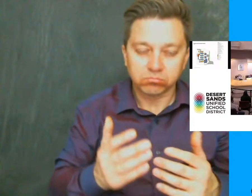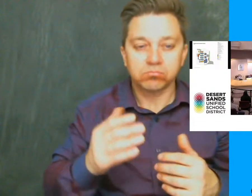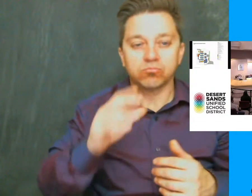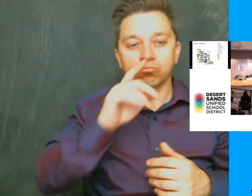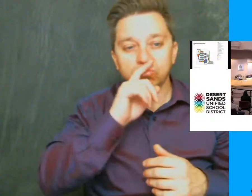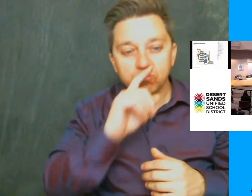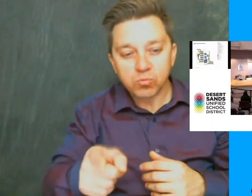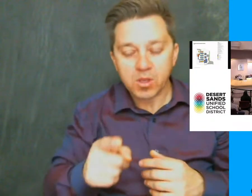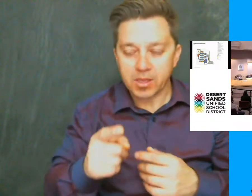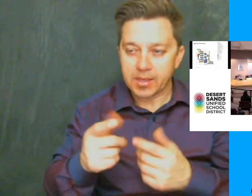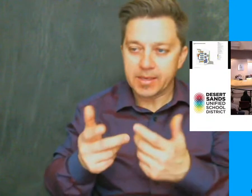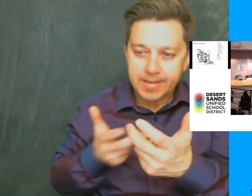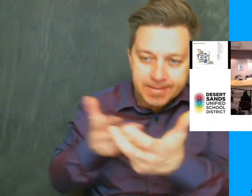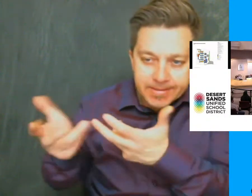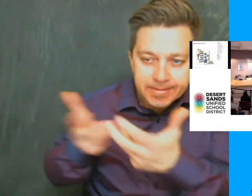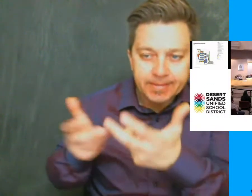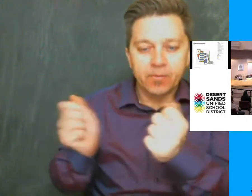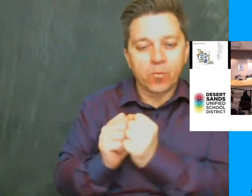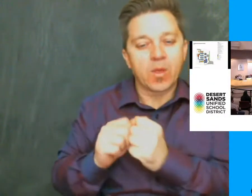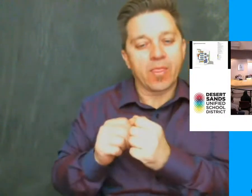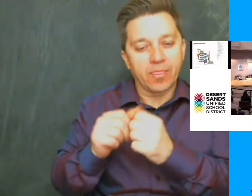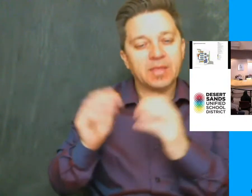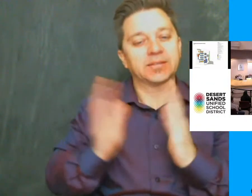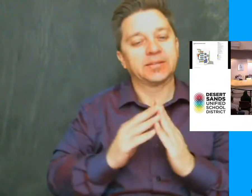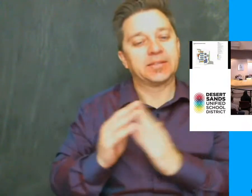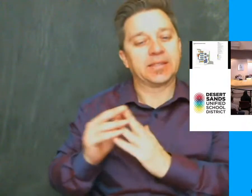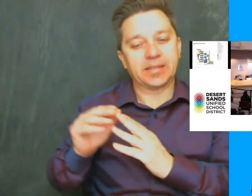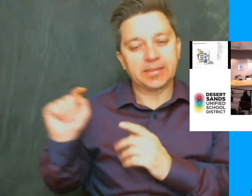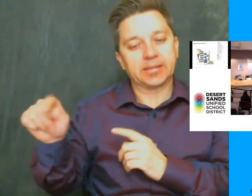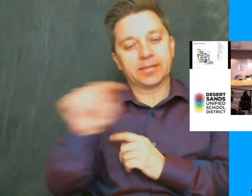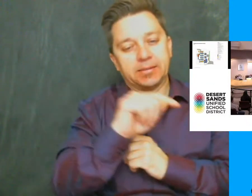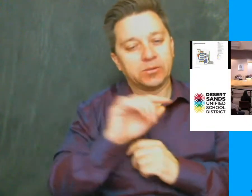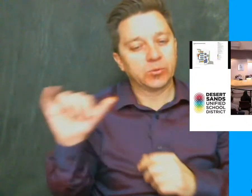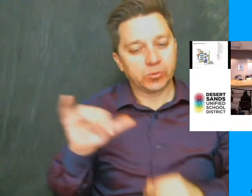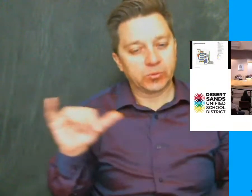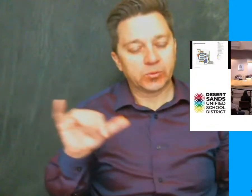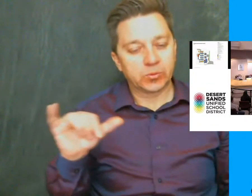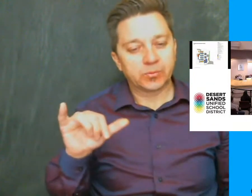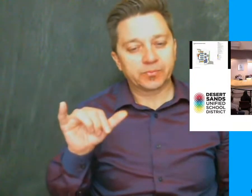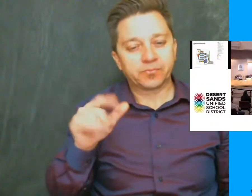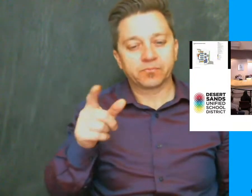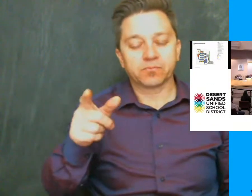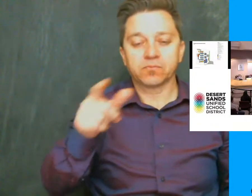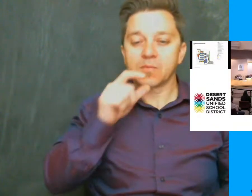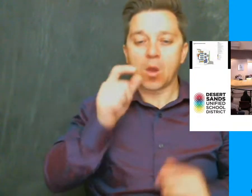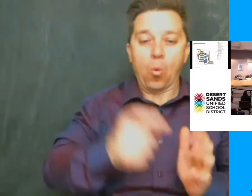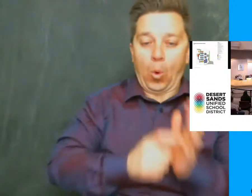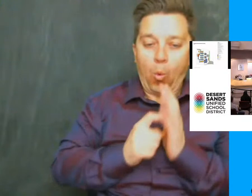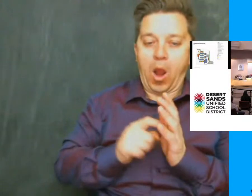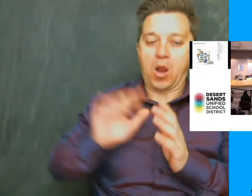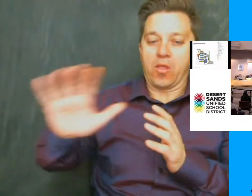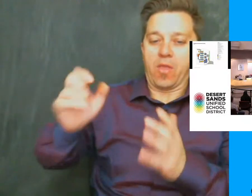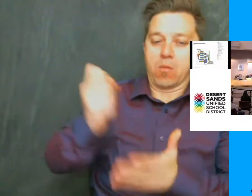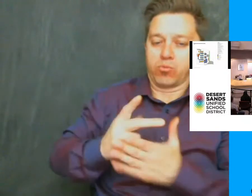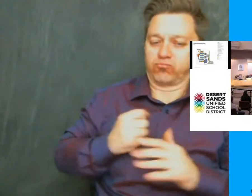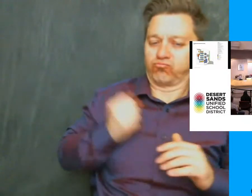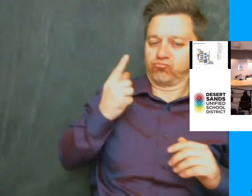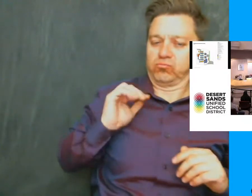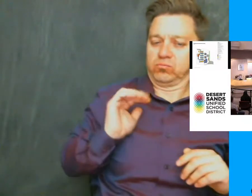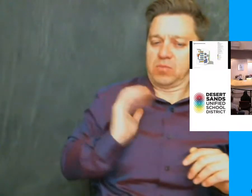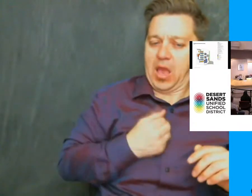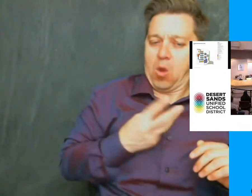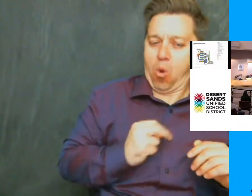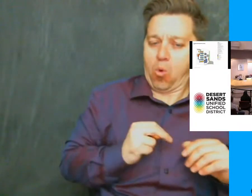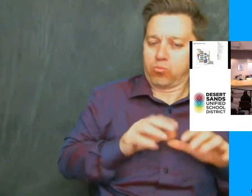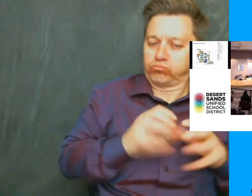to engage them as well as working with them. You don't need them approval. I understand we're an entity to ourselves.